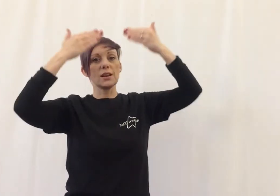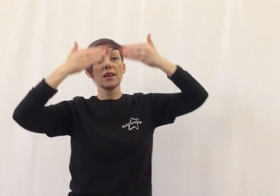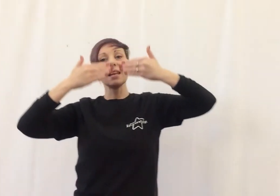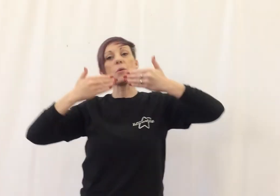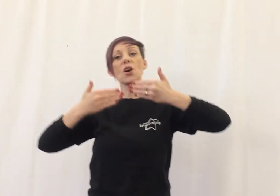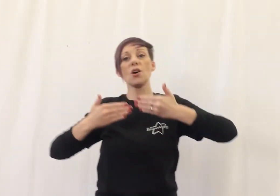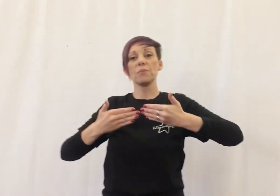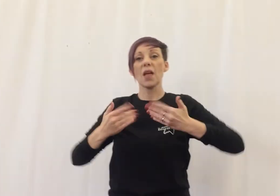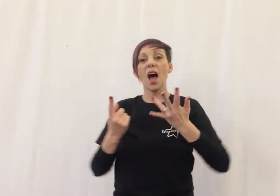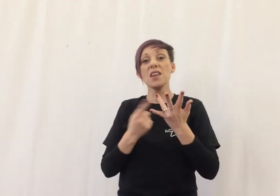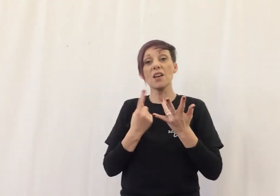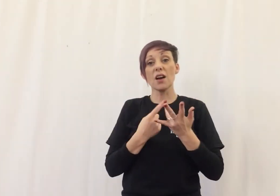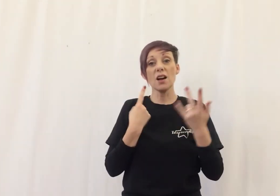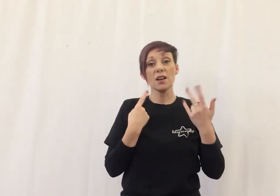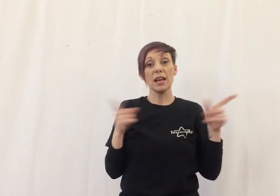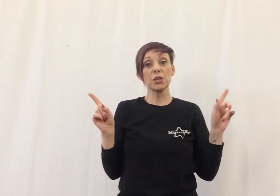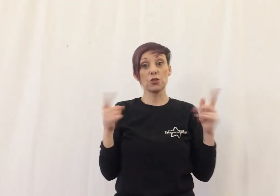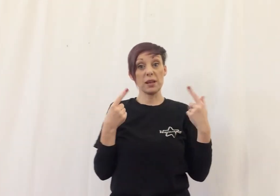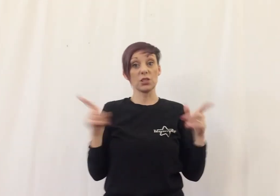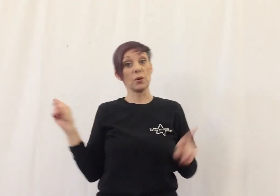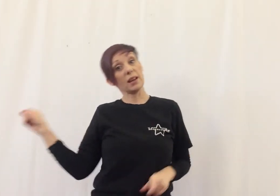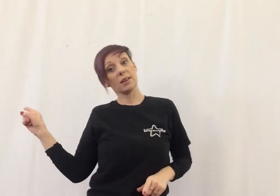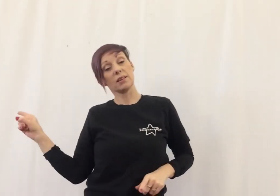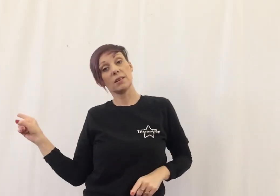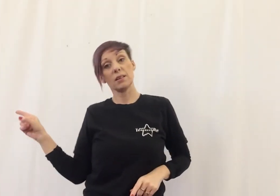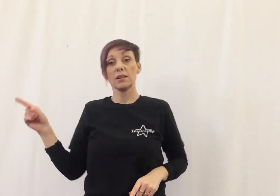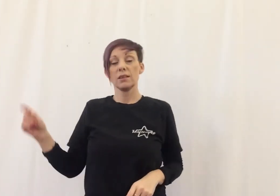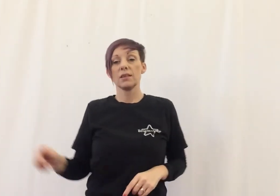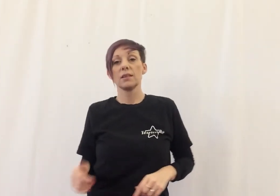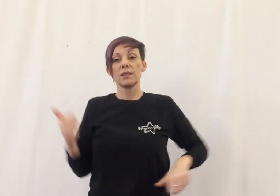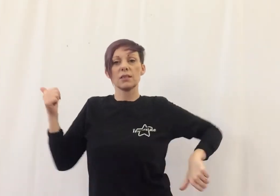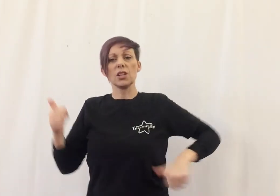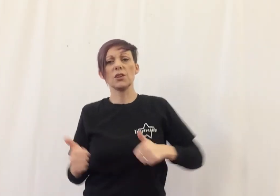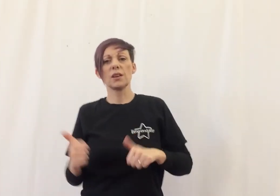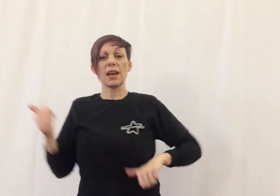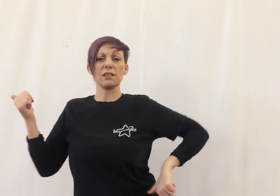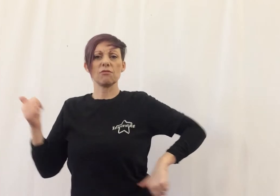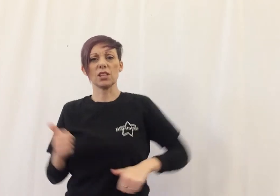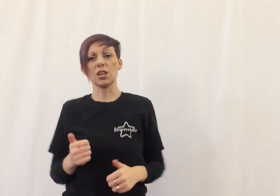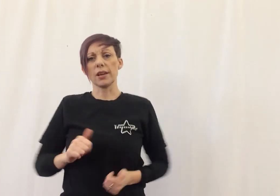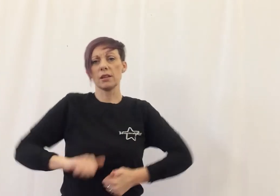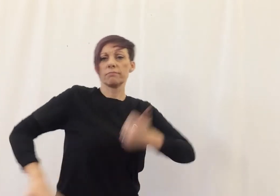Now we've got another instrumental here, so you can get used to it.